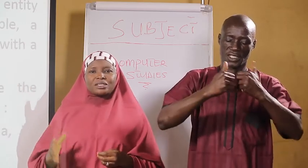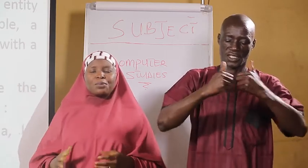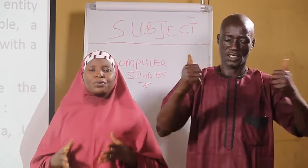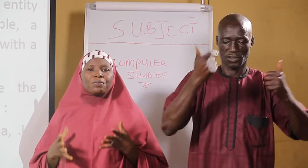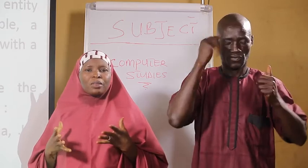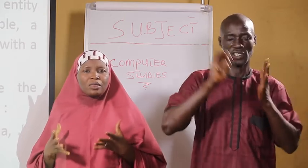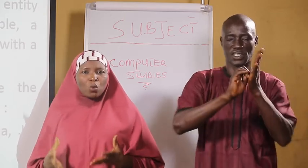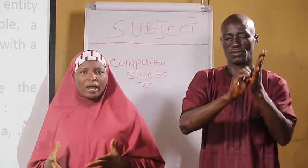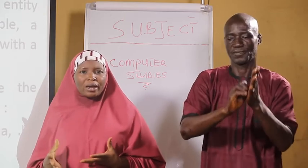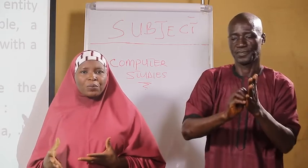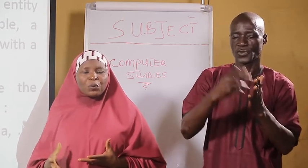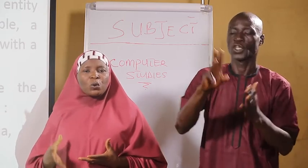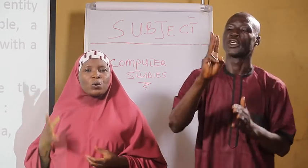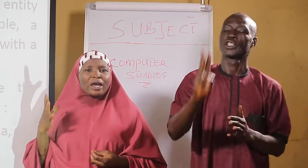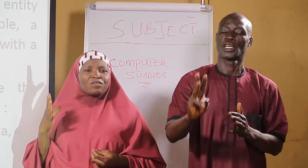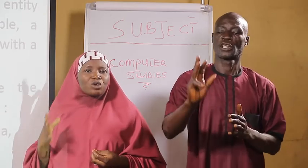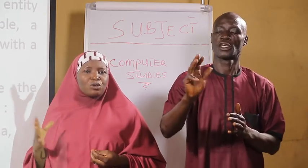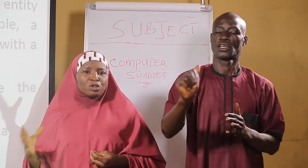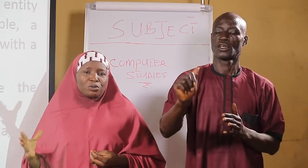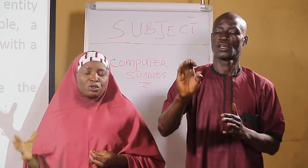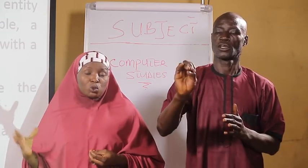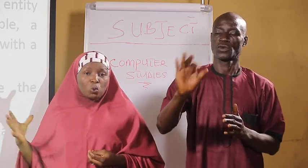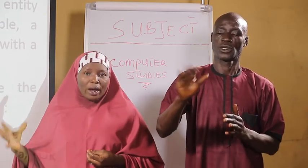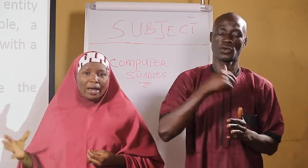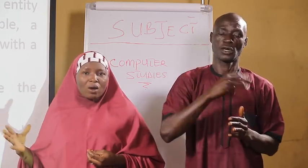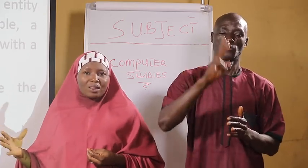for example, the WAEC. We have